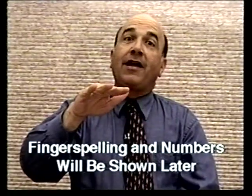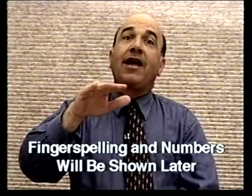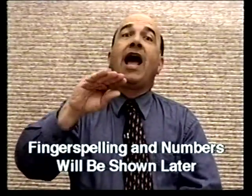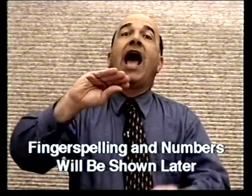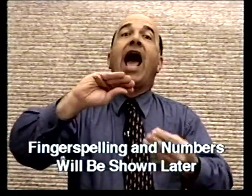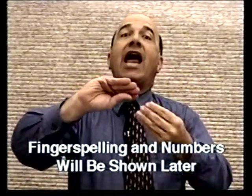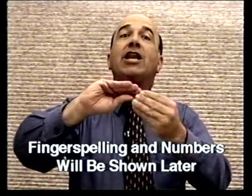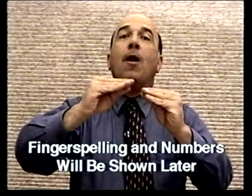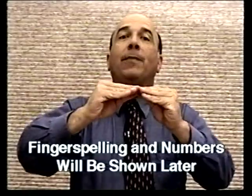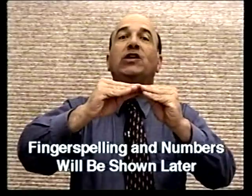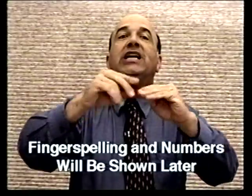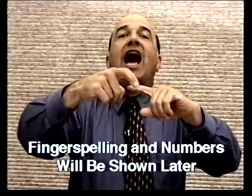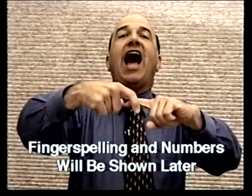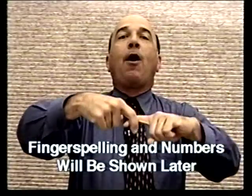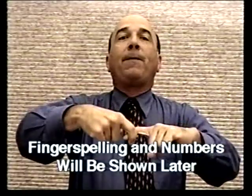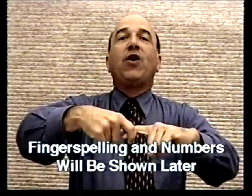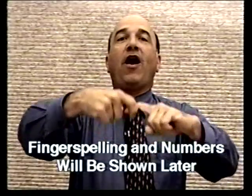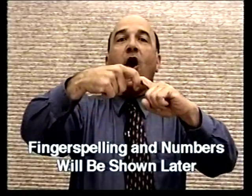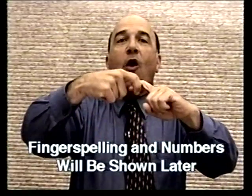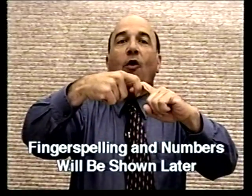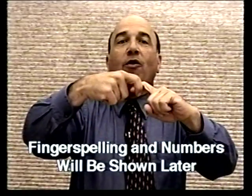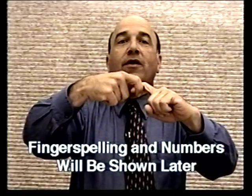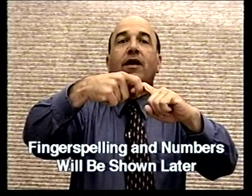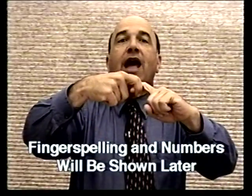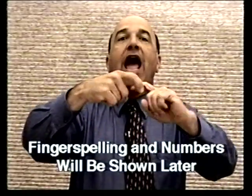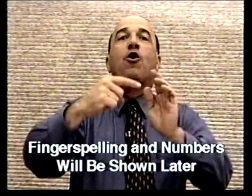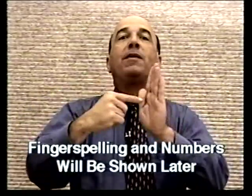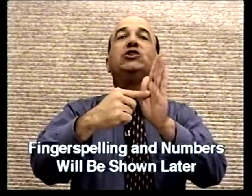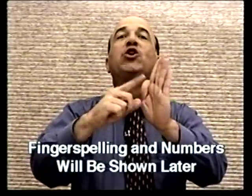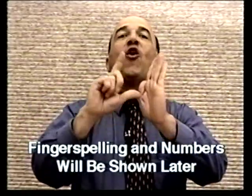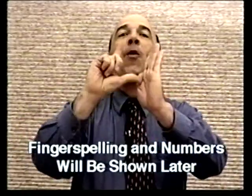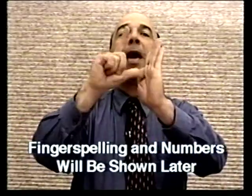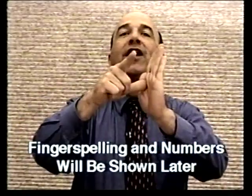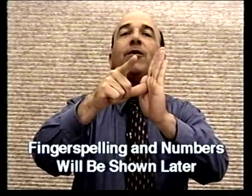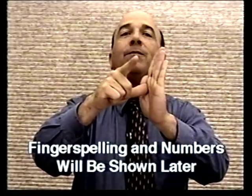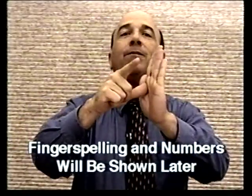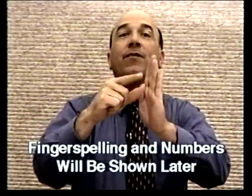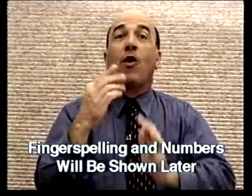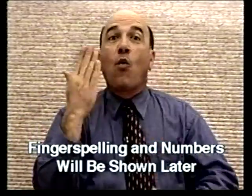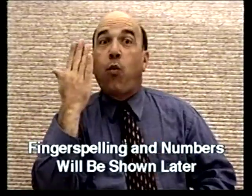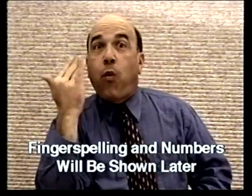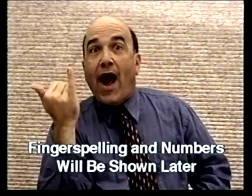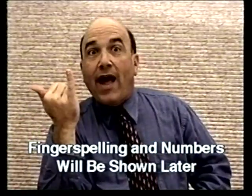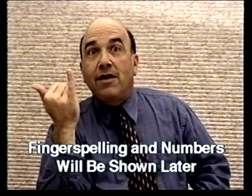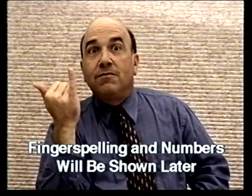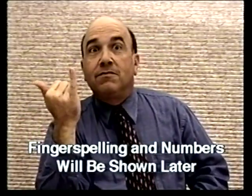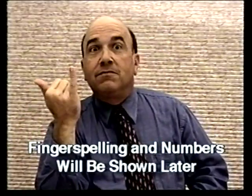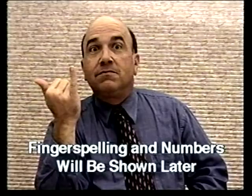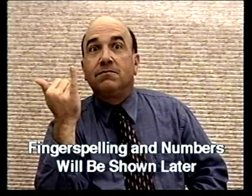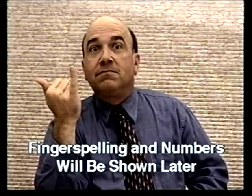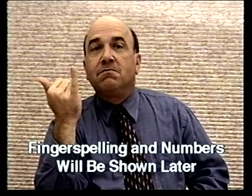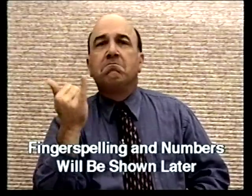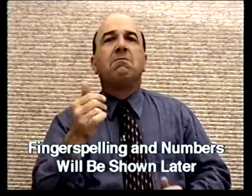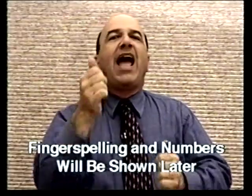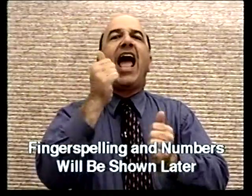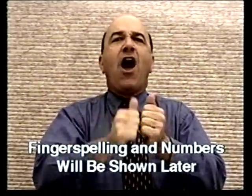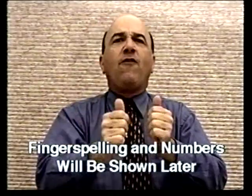Fingerspelling and Numbers are put on hold and will be shown later. Why?